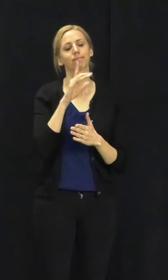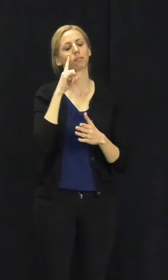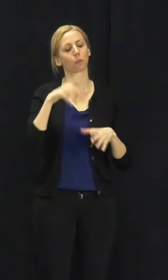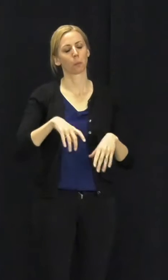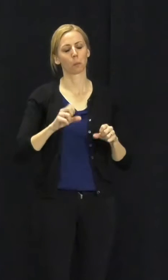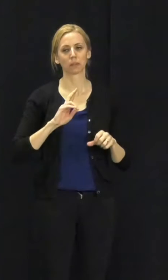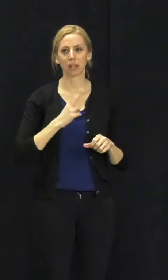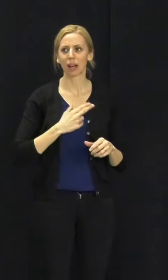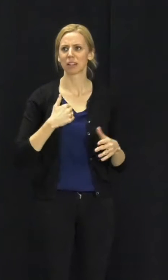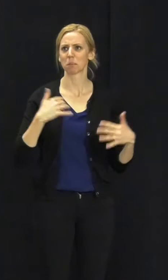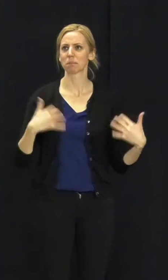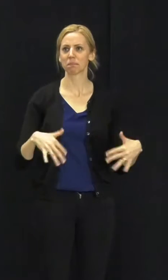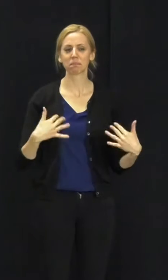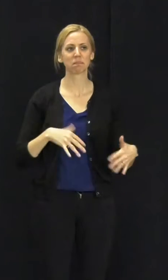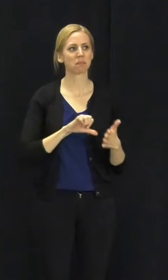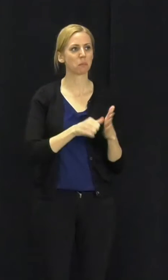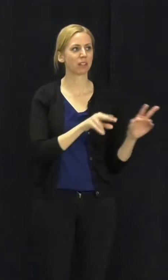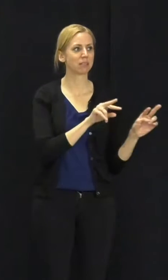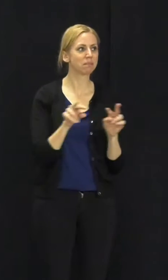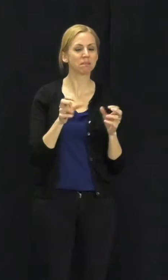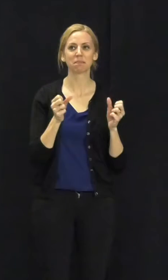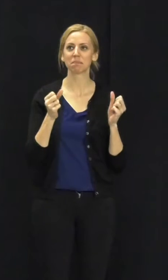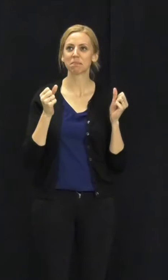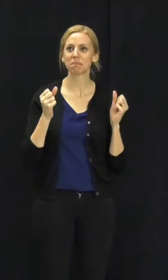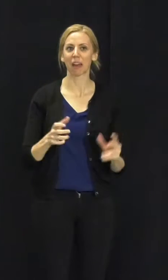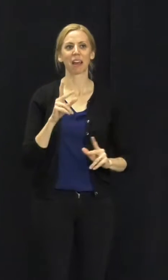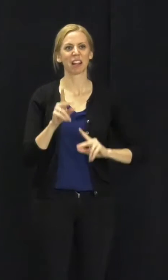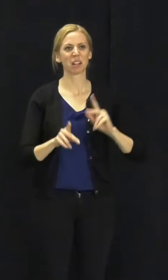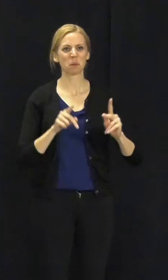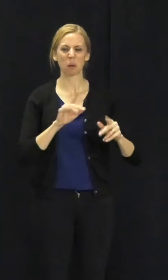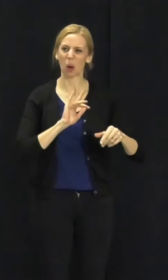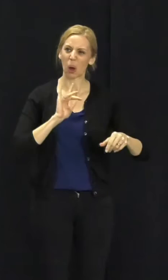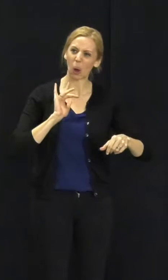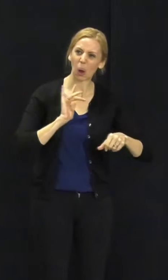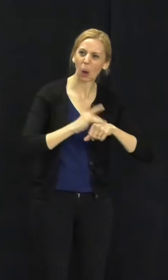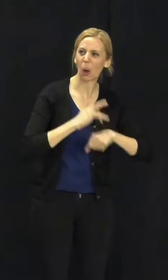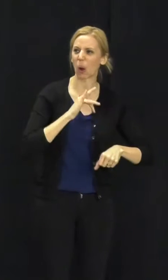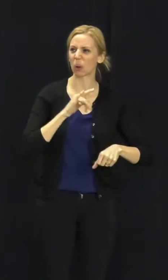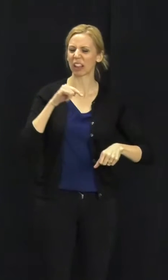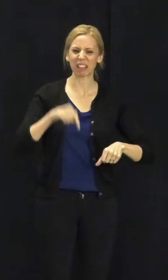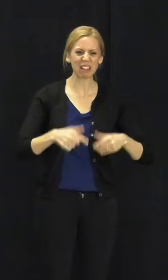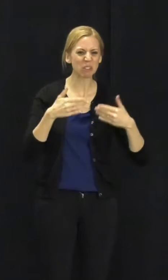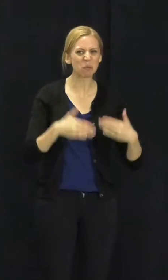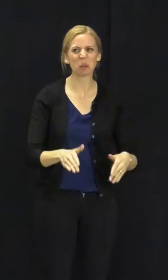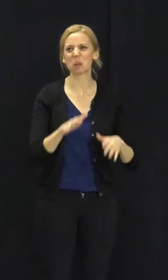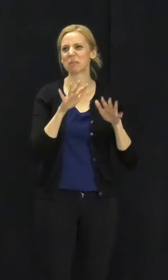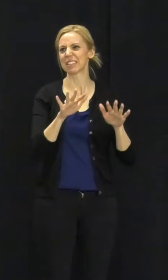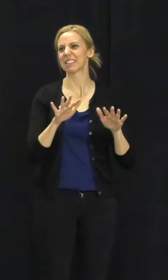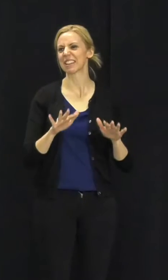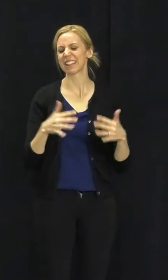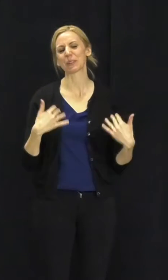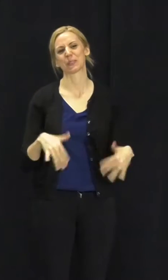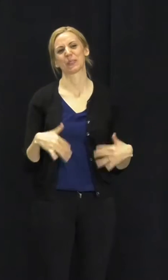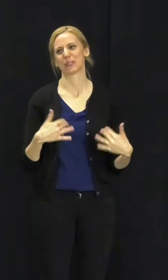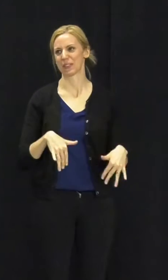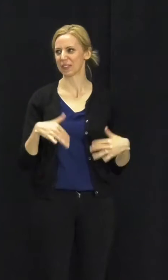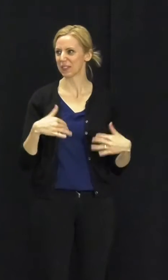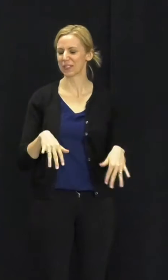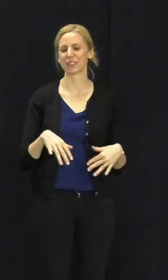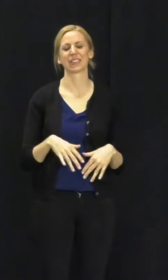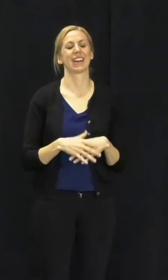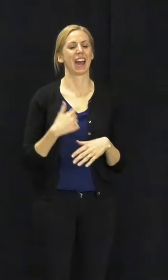And disability costs money. And I think that, I don't want to scare people off, but if we don't